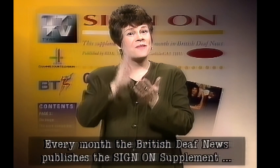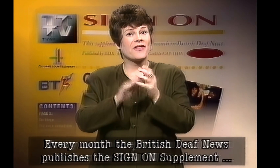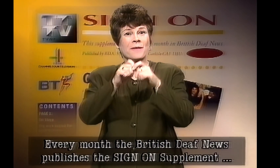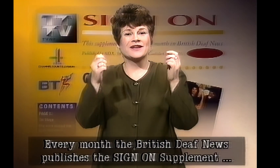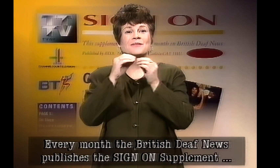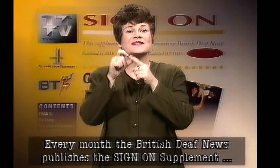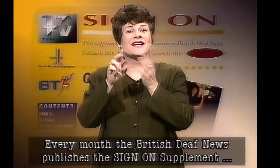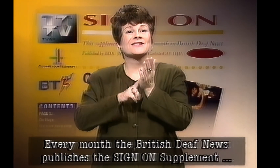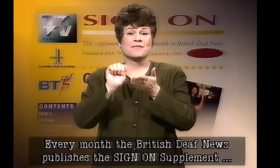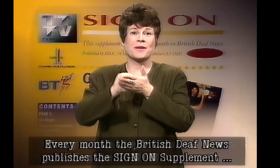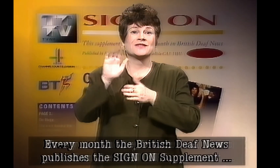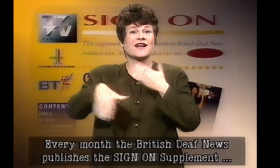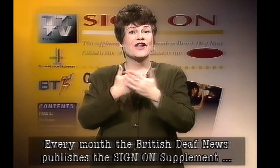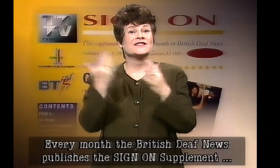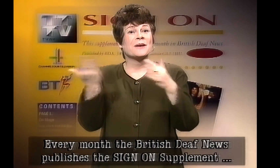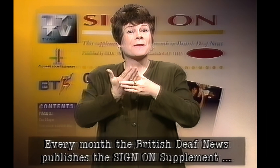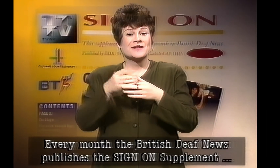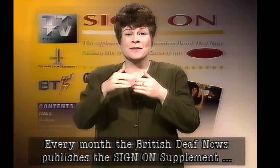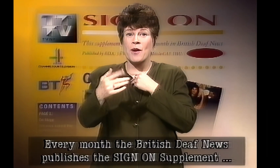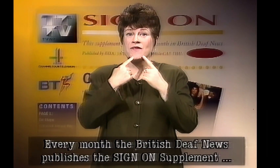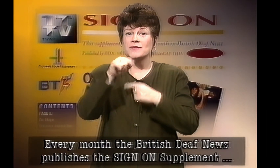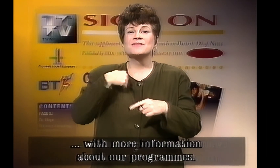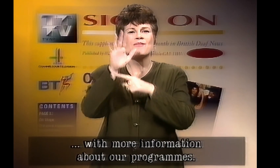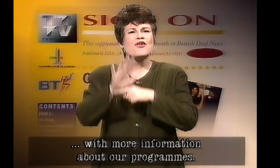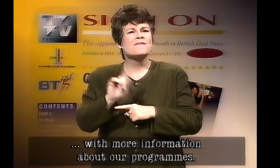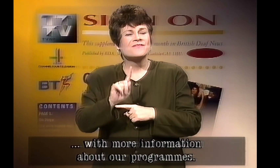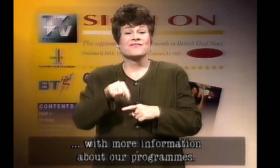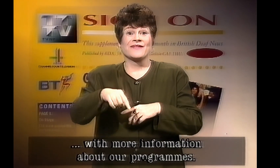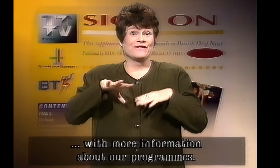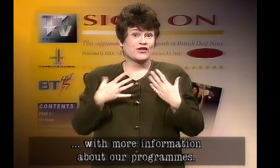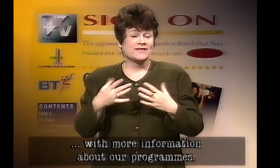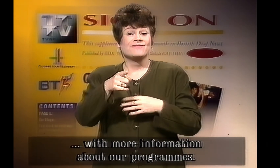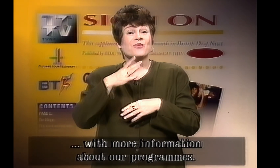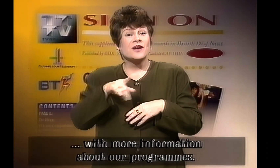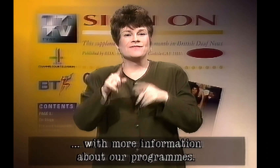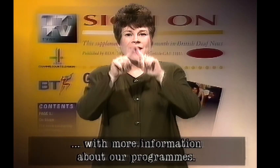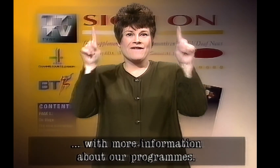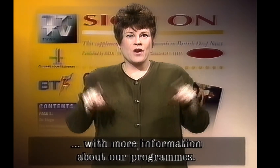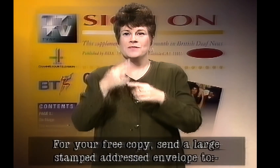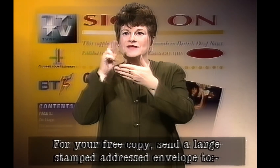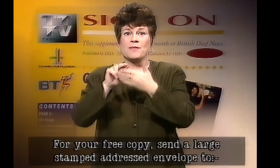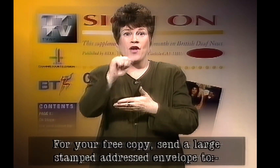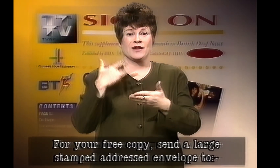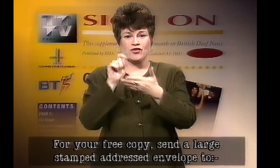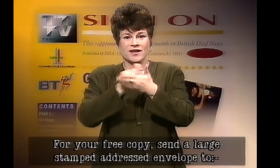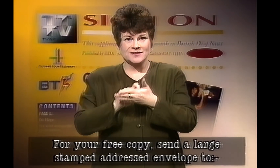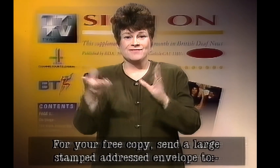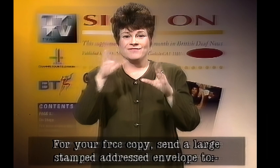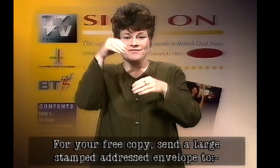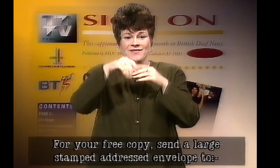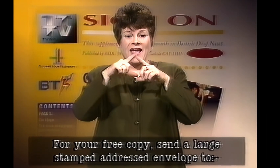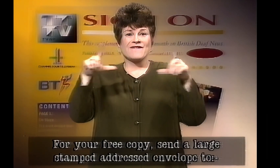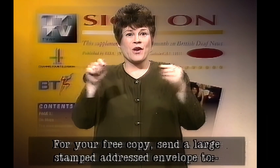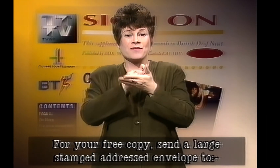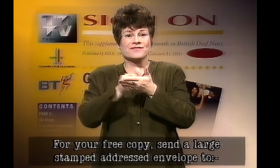Every month, the British Deaf News publishes the Sign-On Supplement with more information about our programmes. For your free copy,